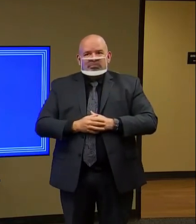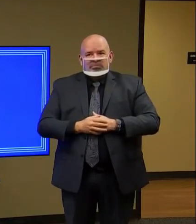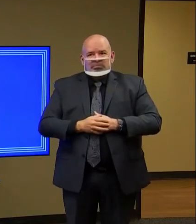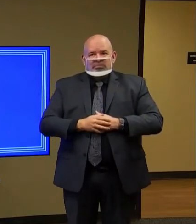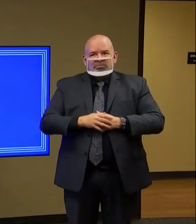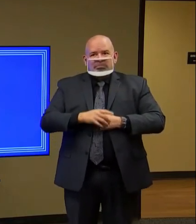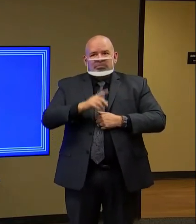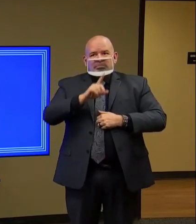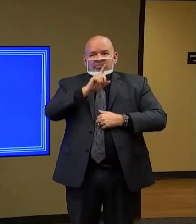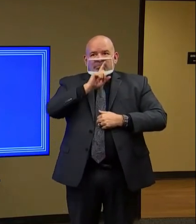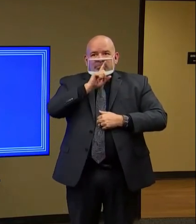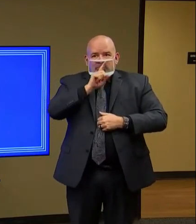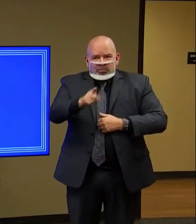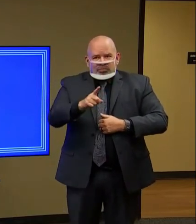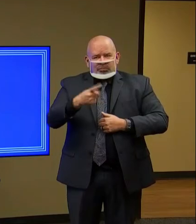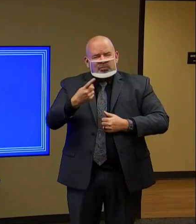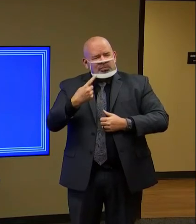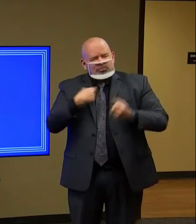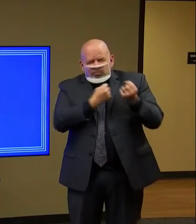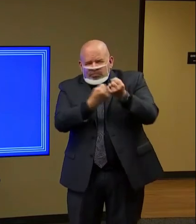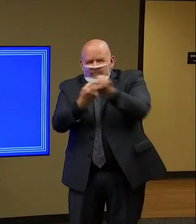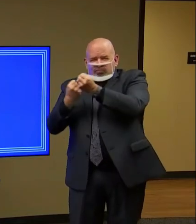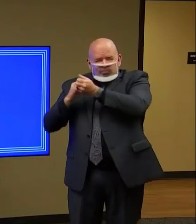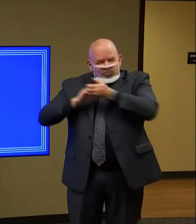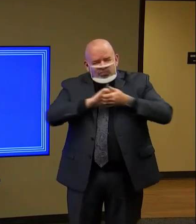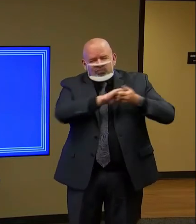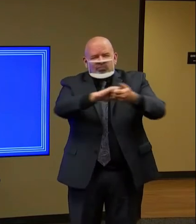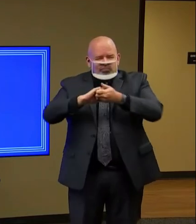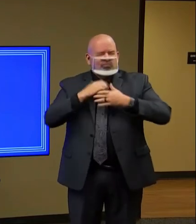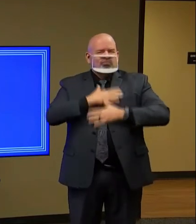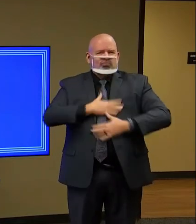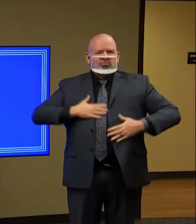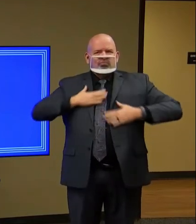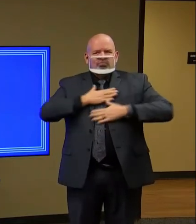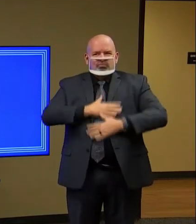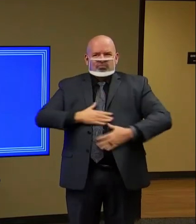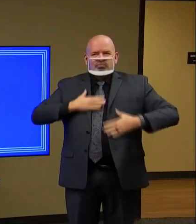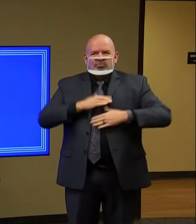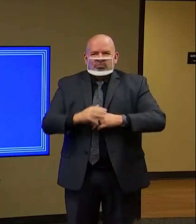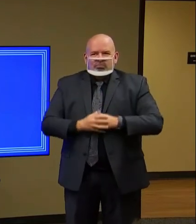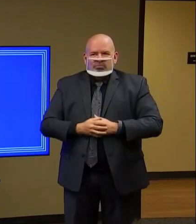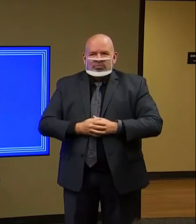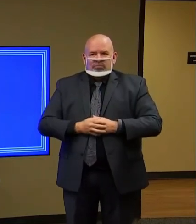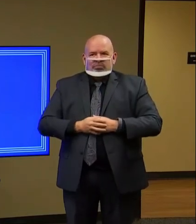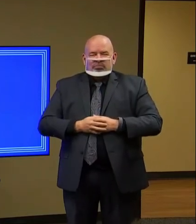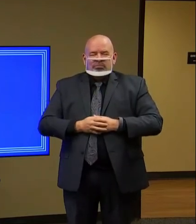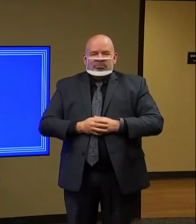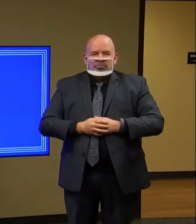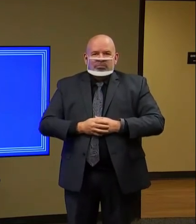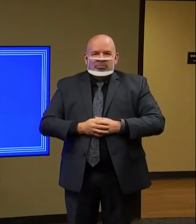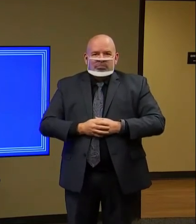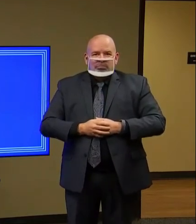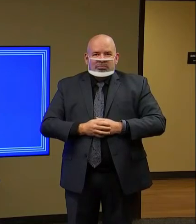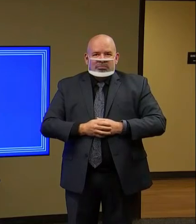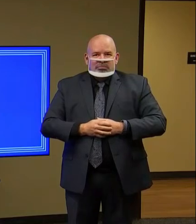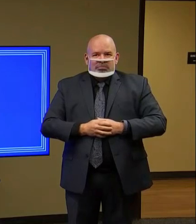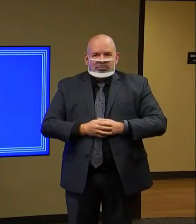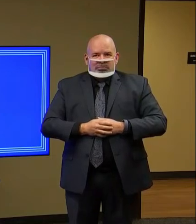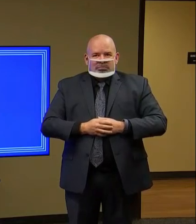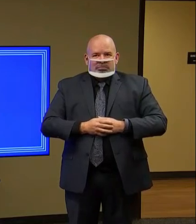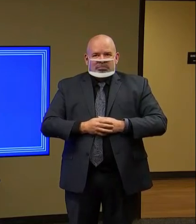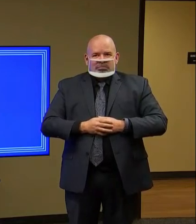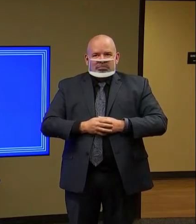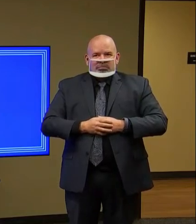together to battle the COVID virus. Okay? And the holidays are certainly a time of joy